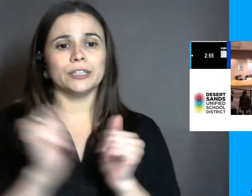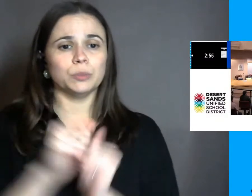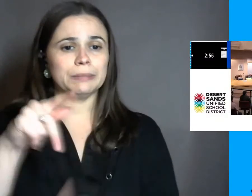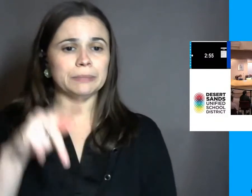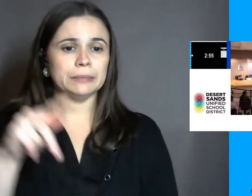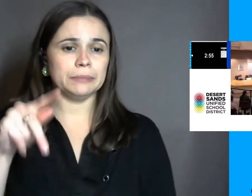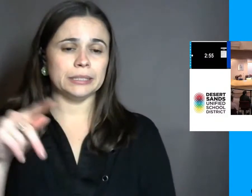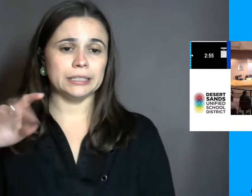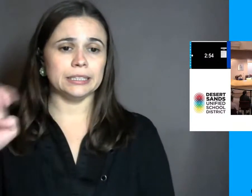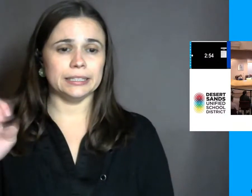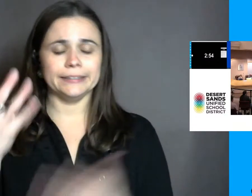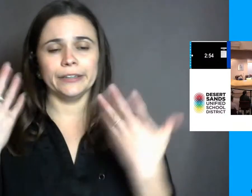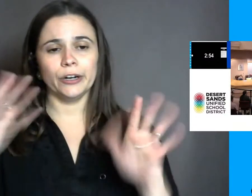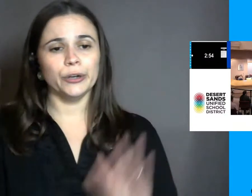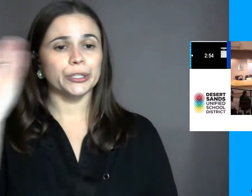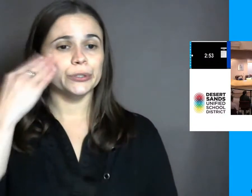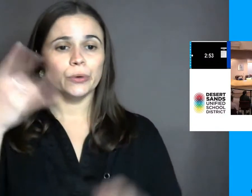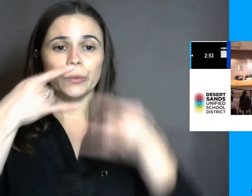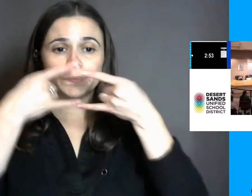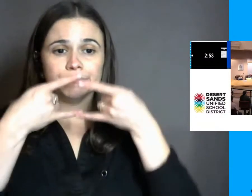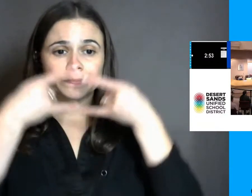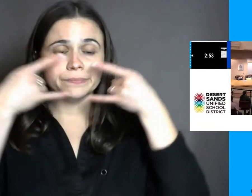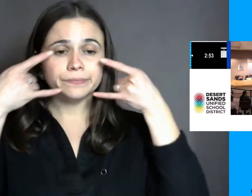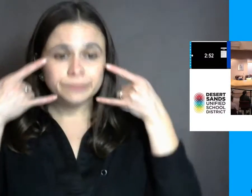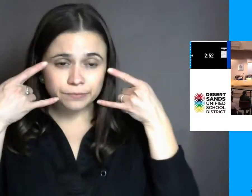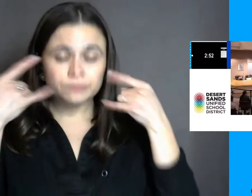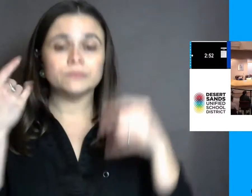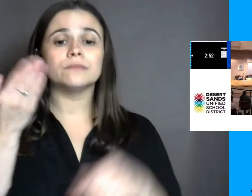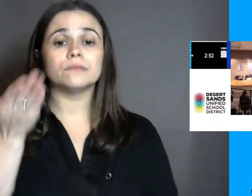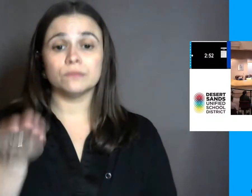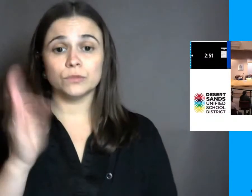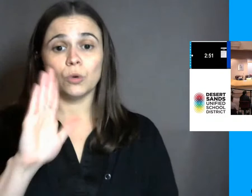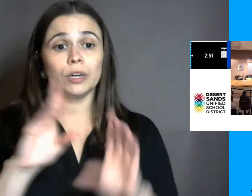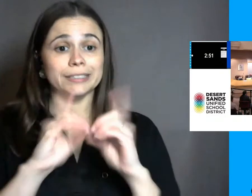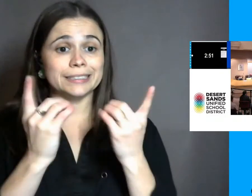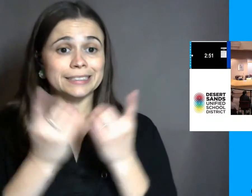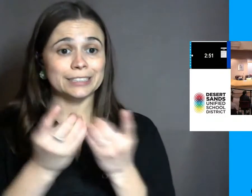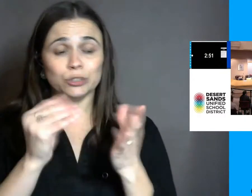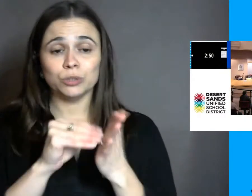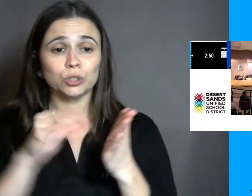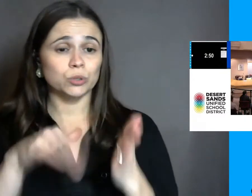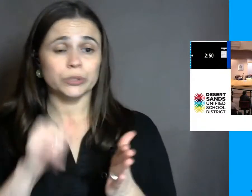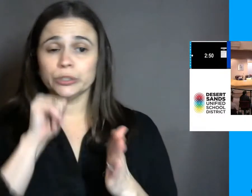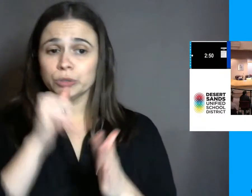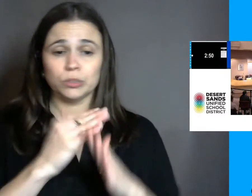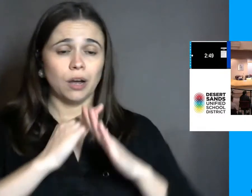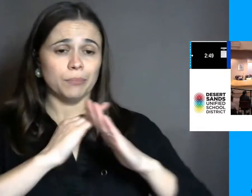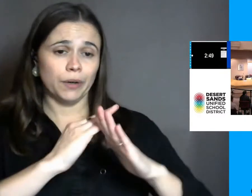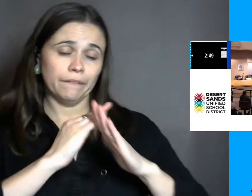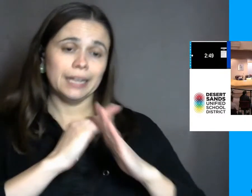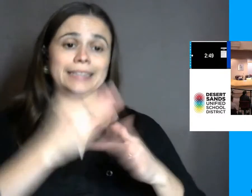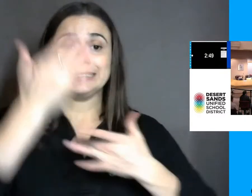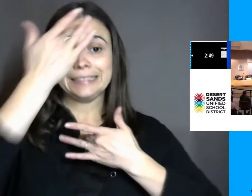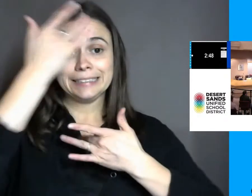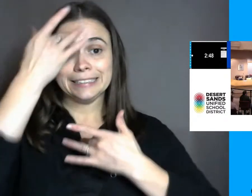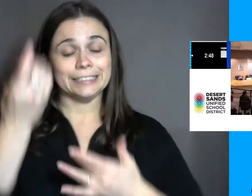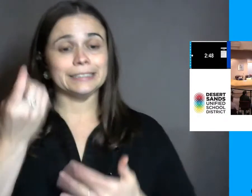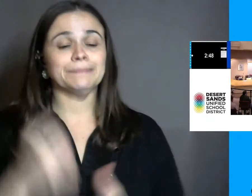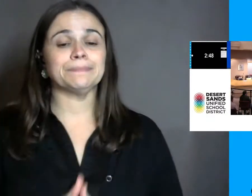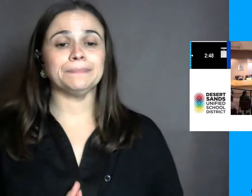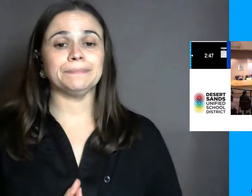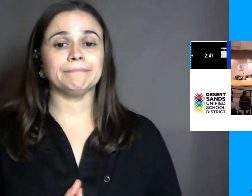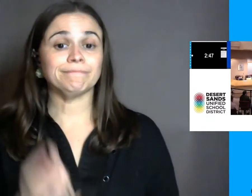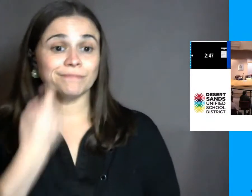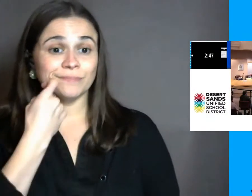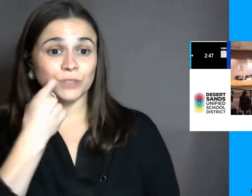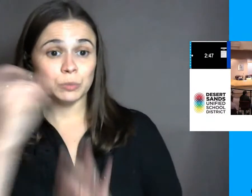that face masks being used by Desert Sand students do not prevent illness or disease. I recently contacted face